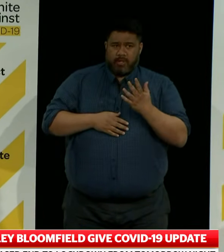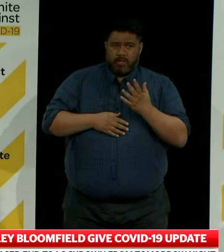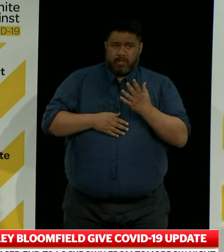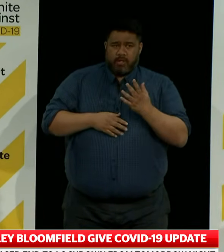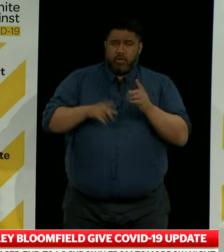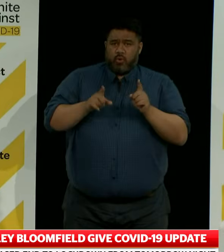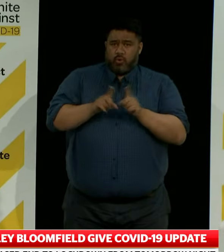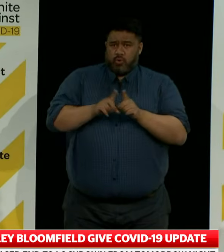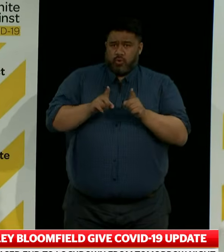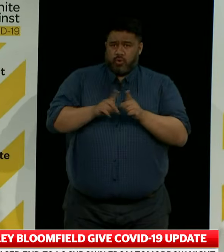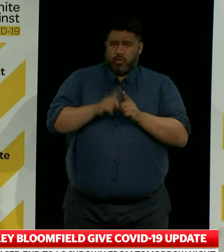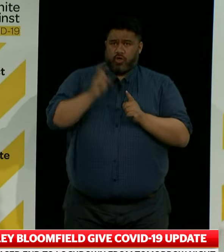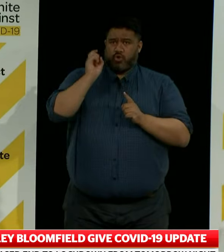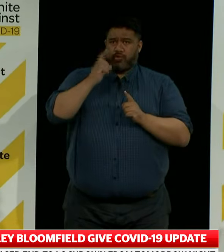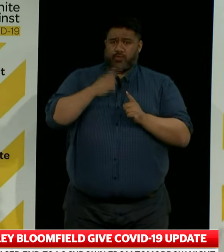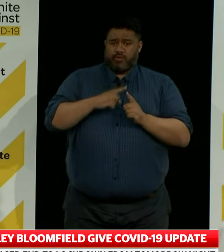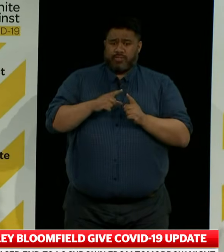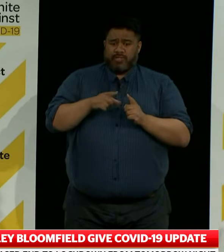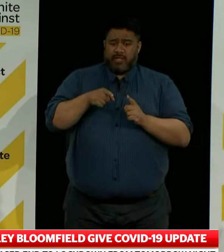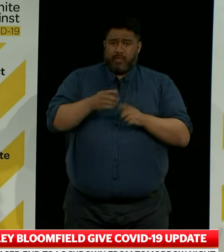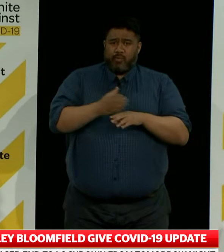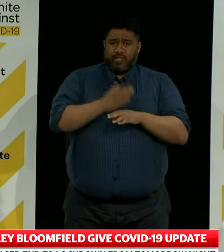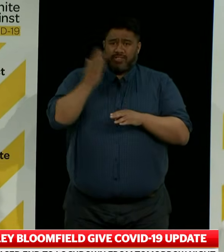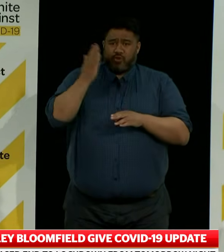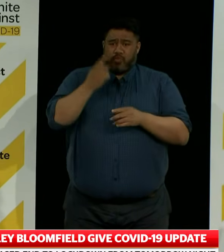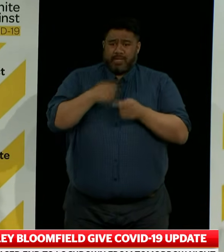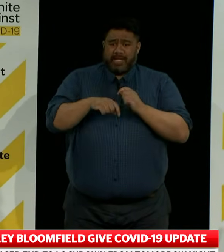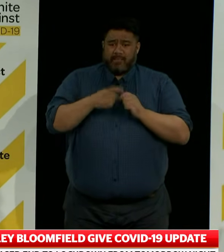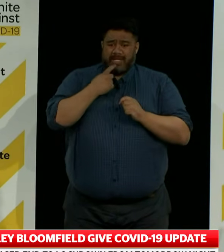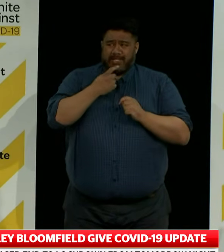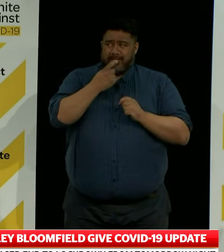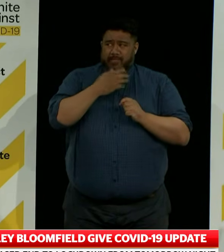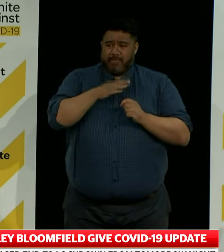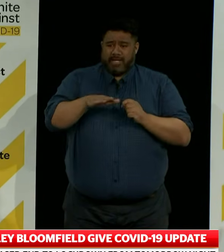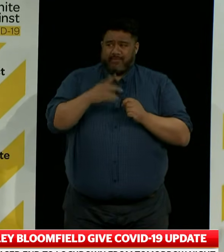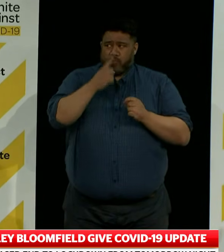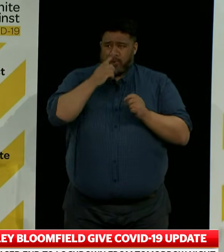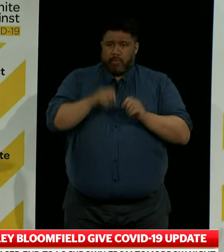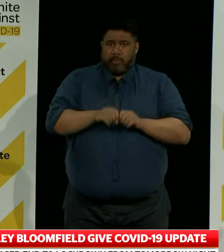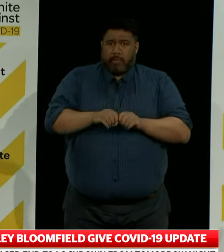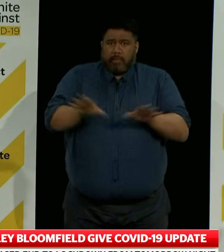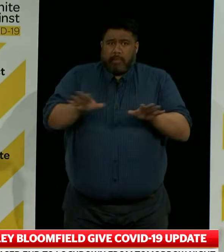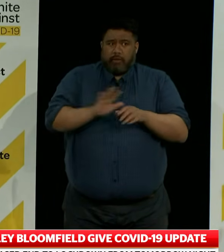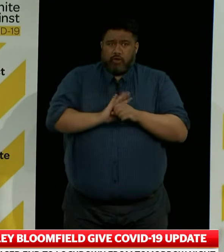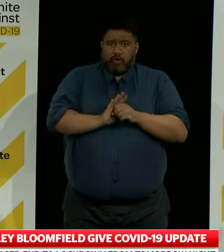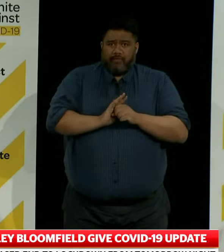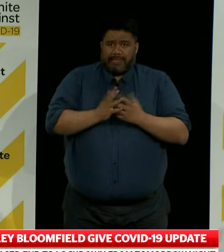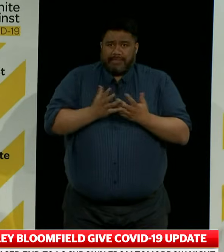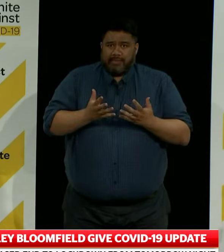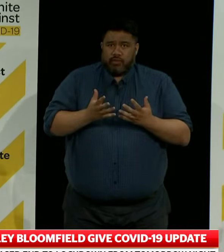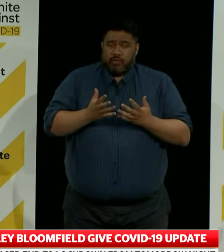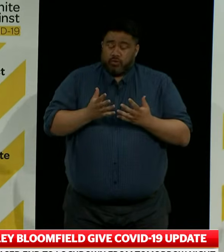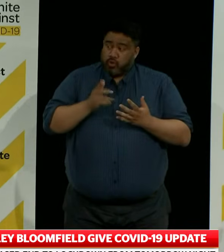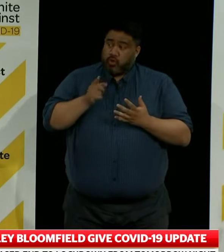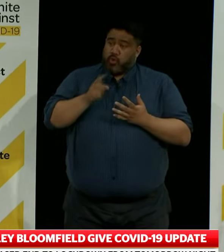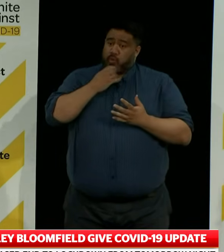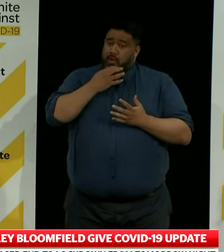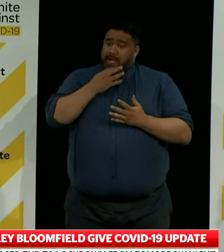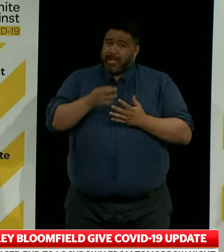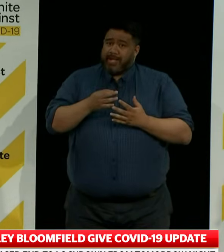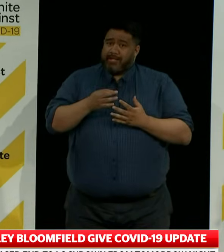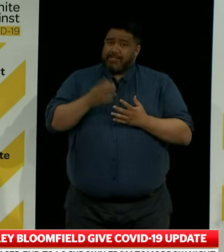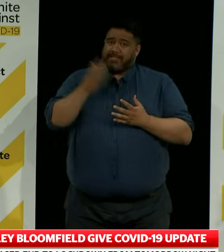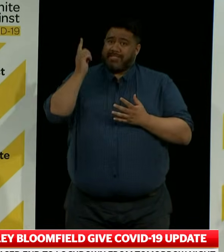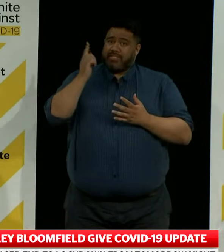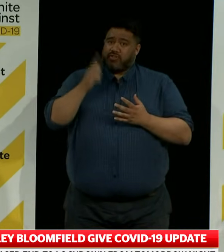for the outbreaks, are you considering mandating vaccines for ECE teachers and staff? So I'll make a general comment if I can.